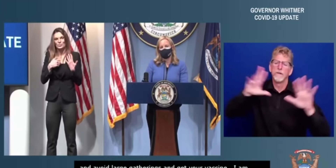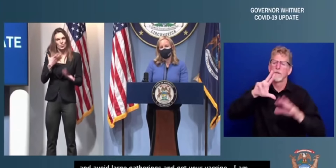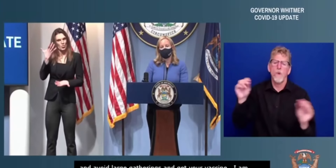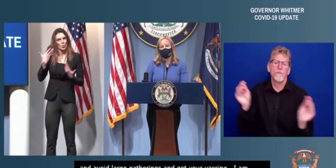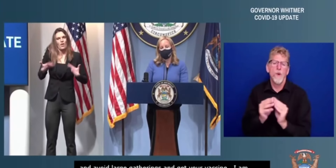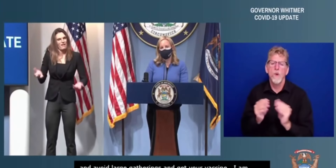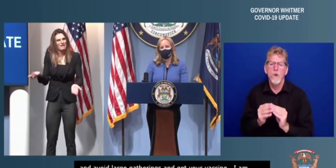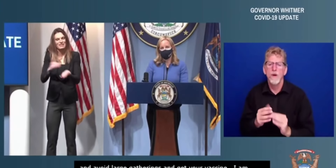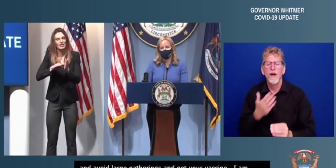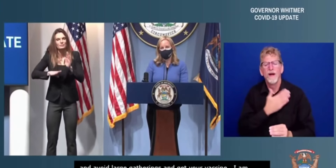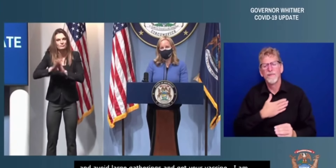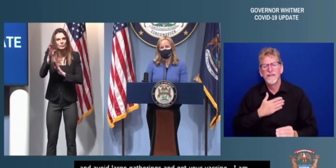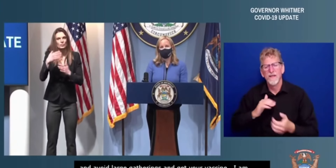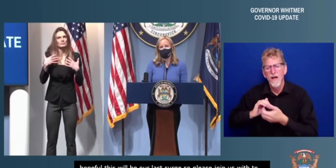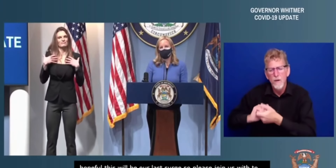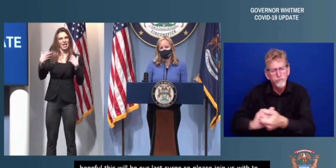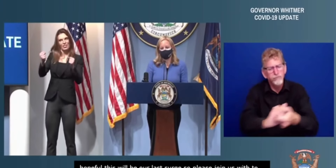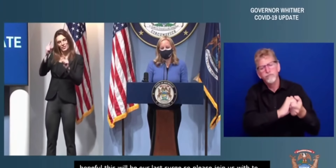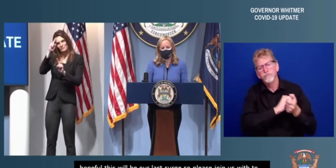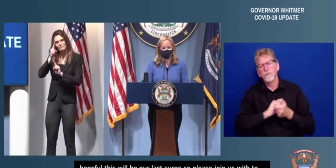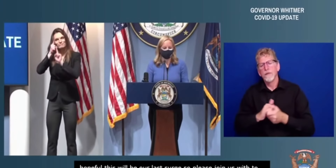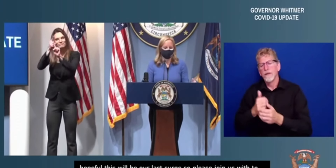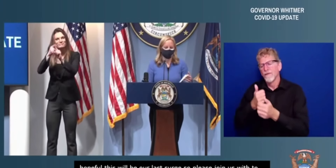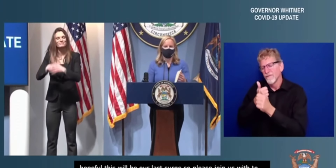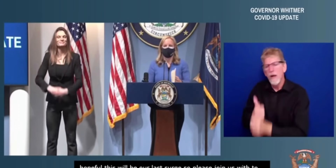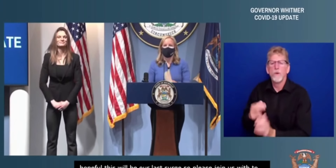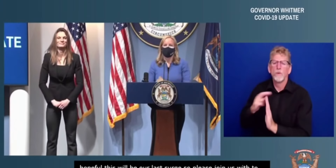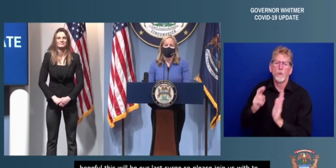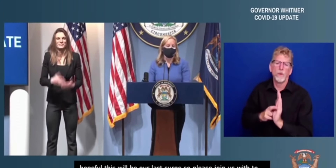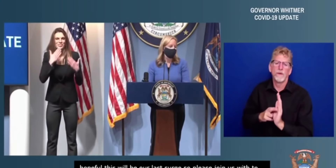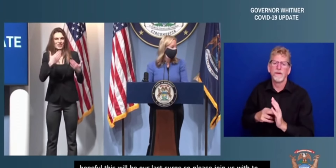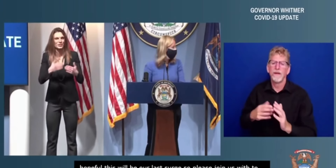surge and we have a healthy Michigan. Thank you.